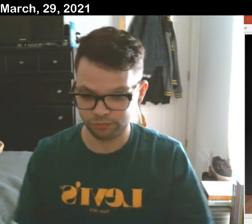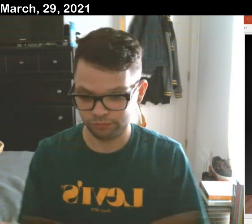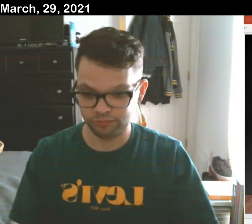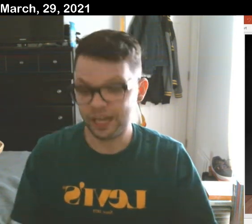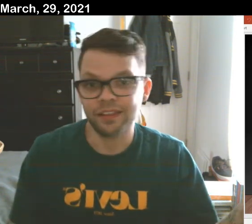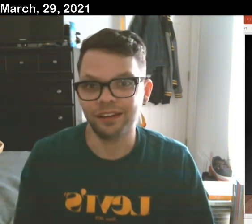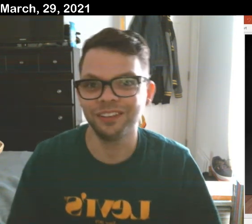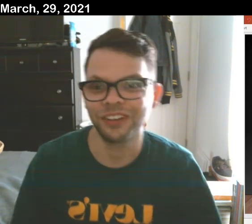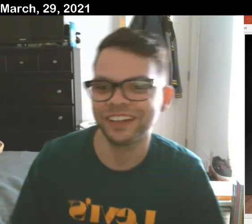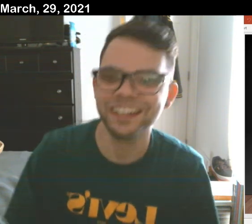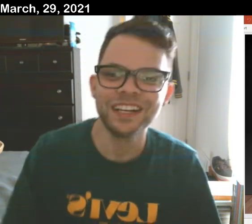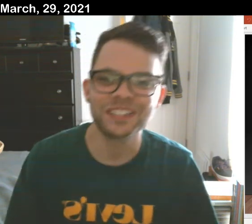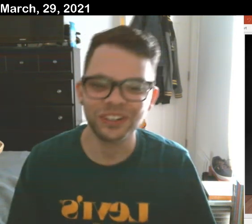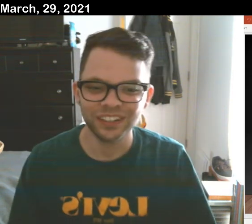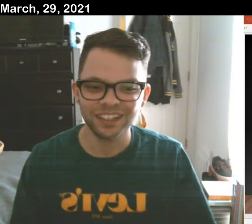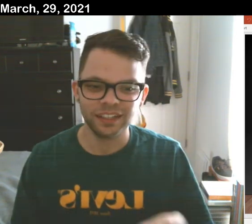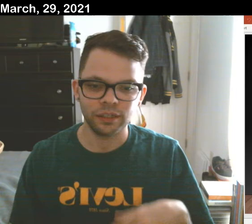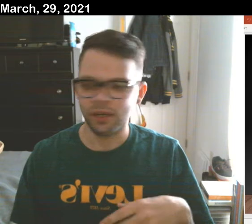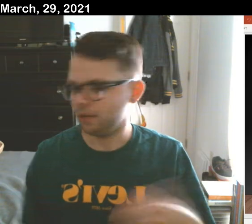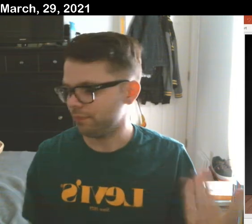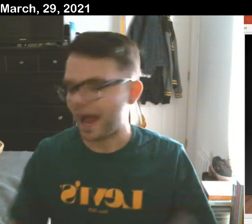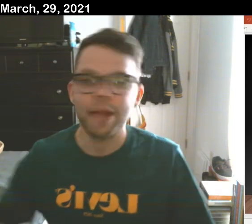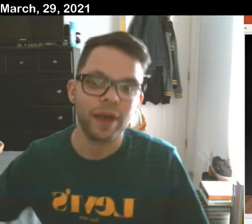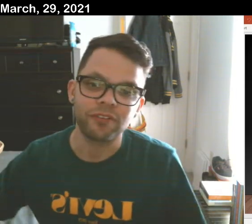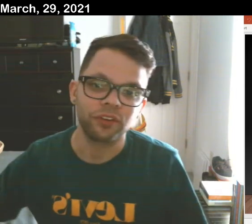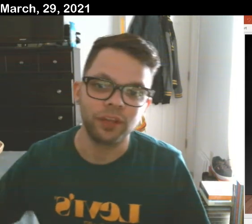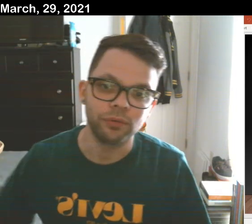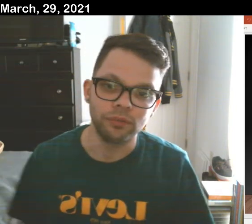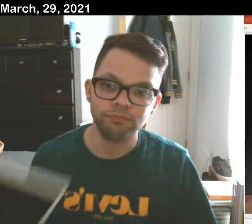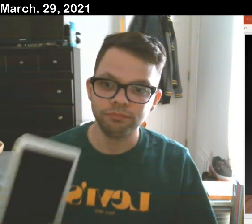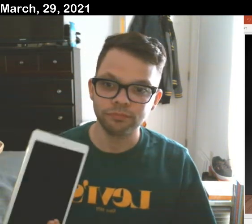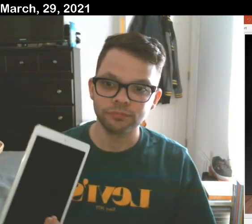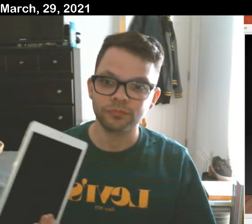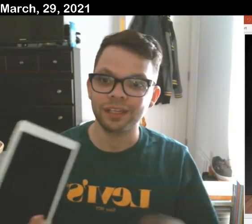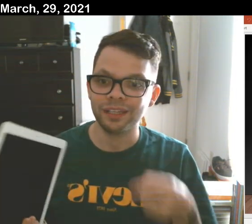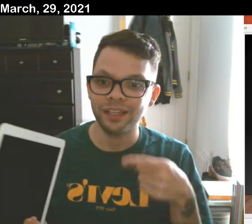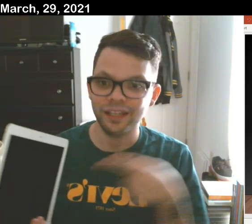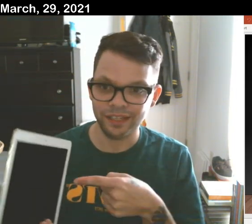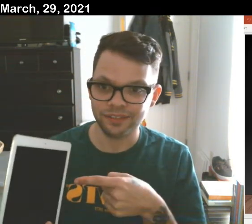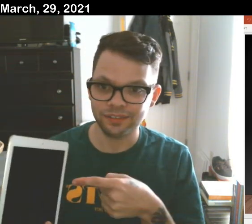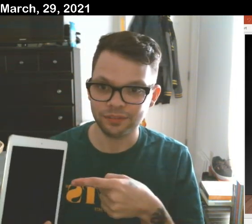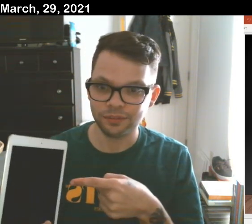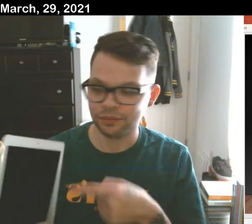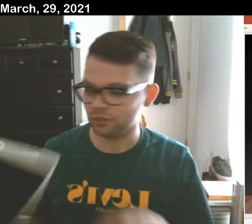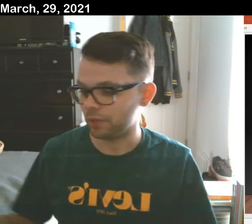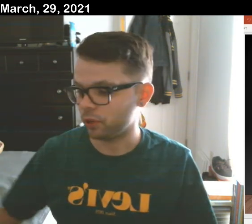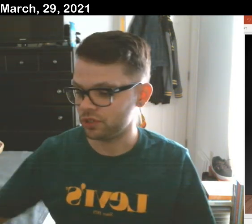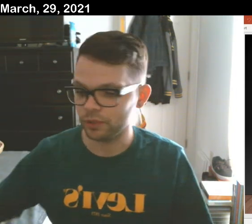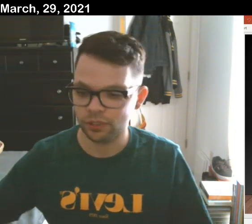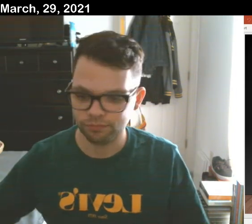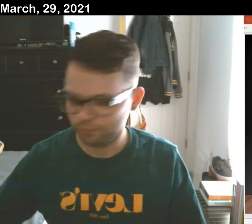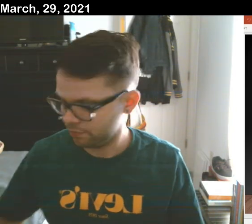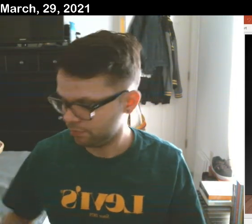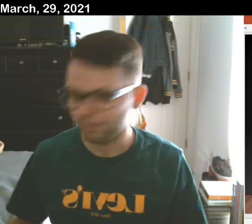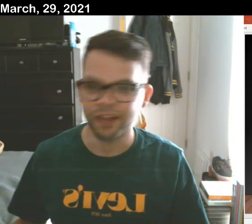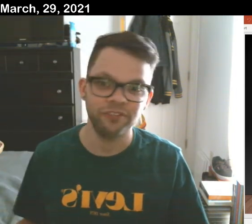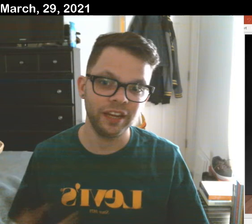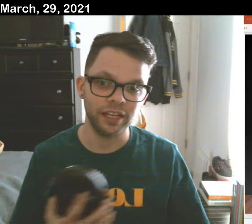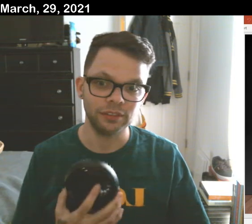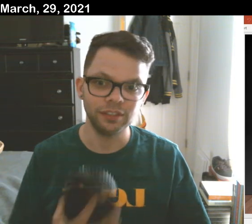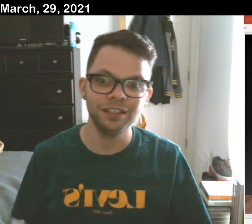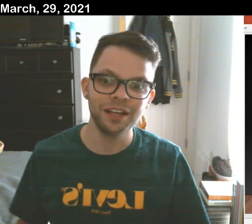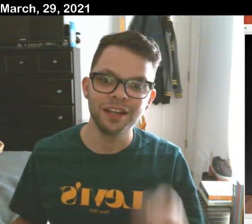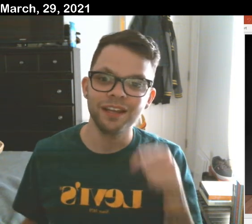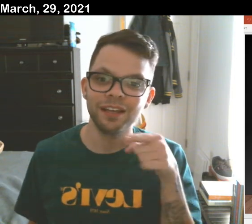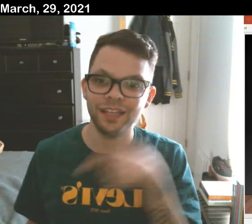or anything, really. So, my iPad, for example, it. So I'd point to it. My